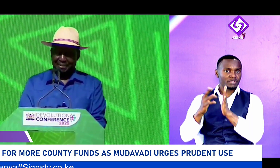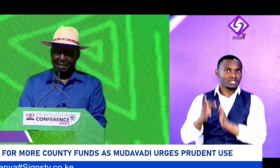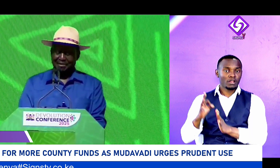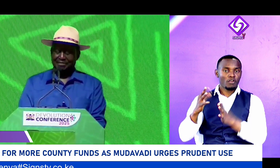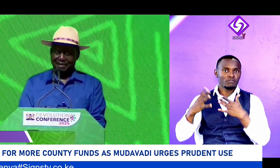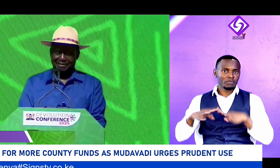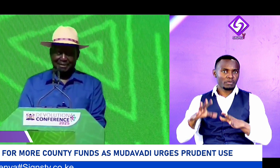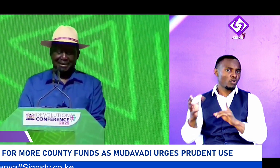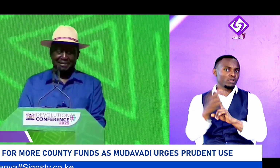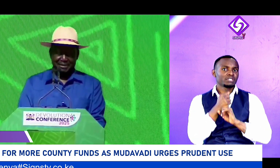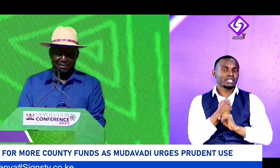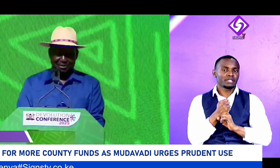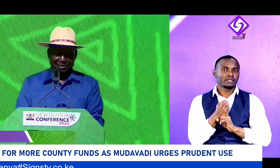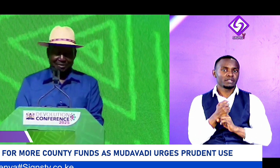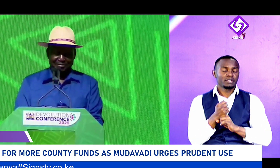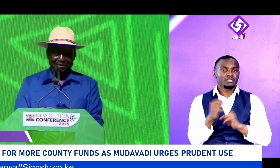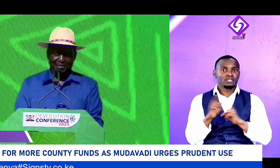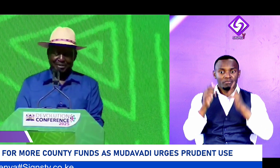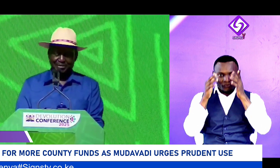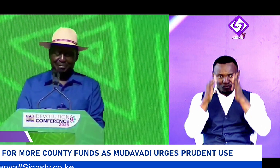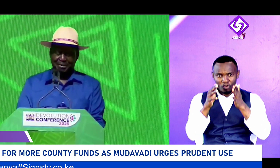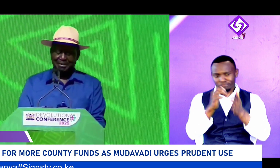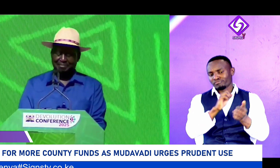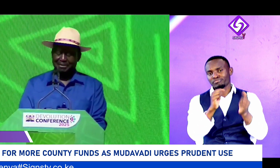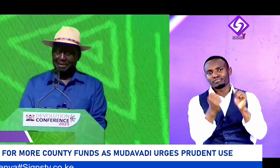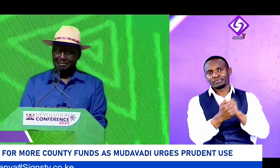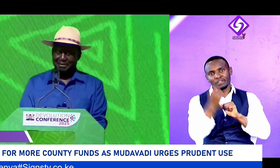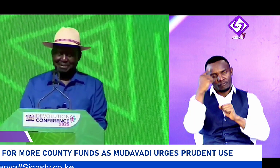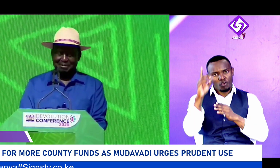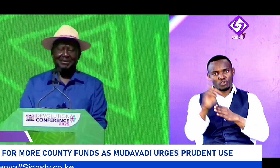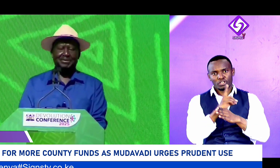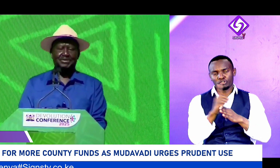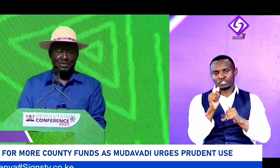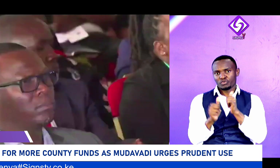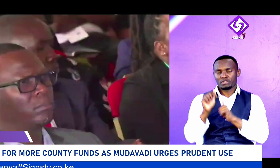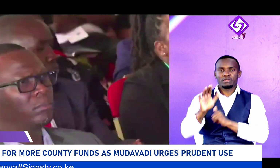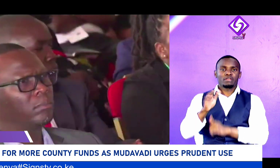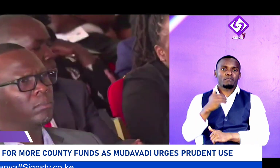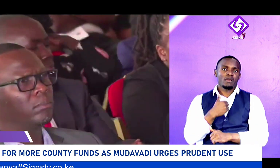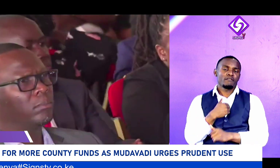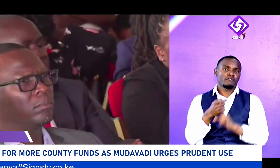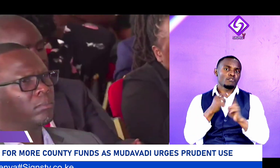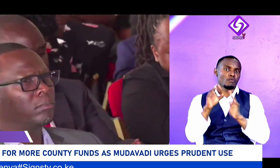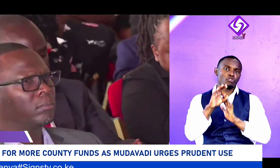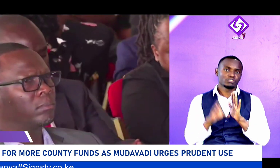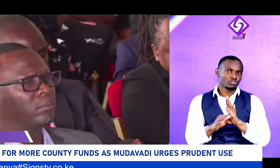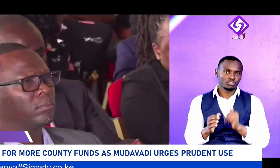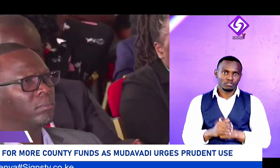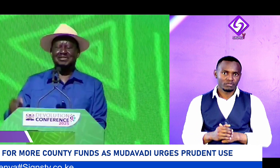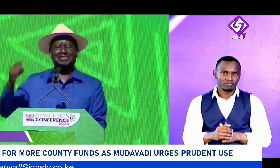and to deflect their attention from duties placed upon them by the Constitution. There's no need for somebody sitting